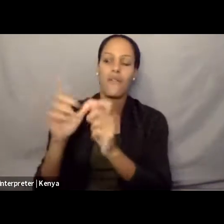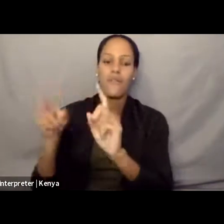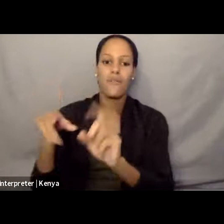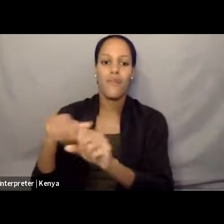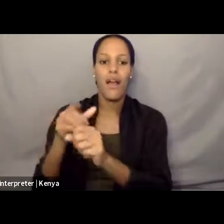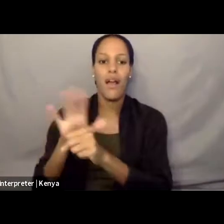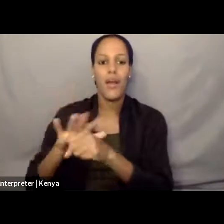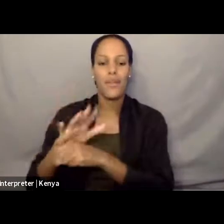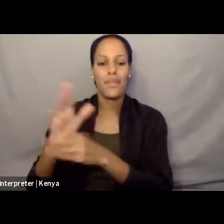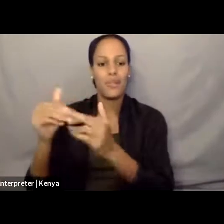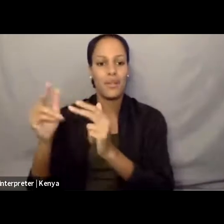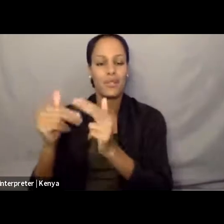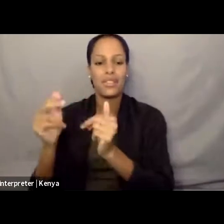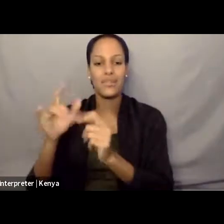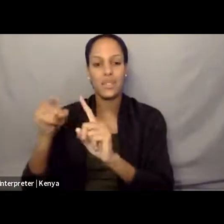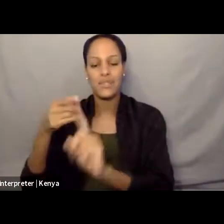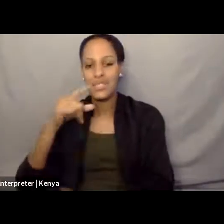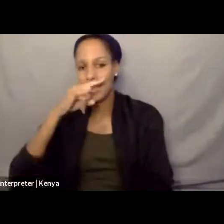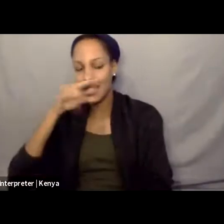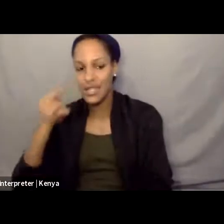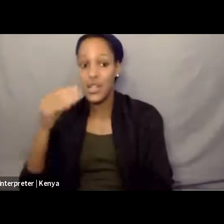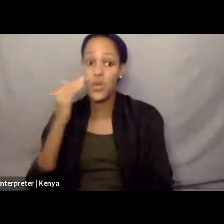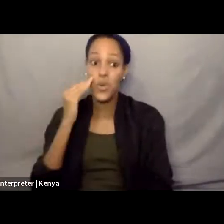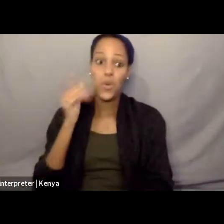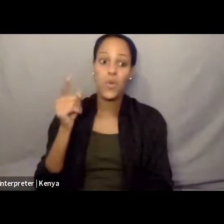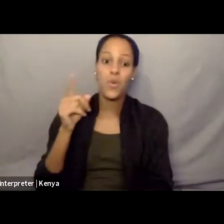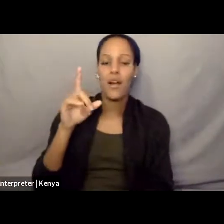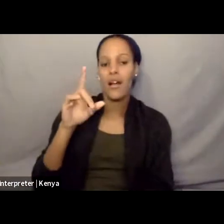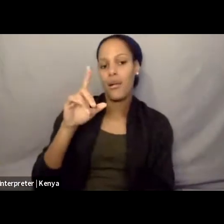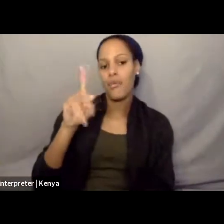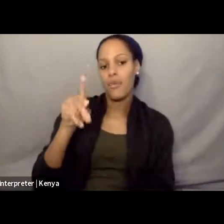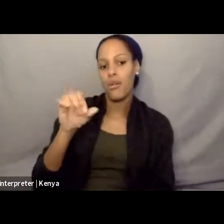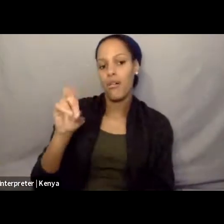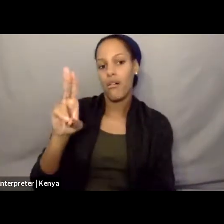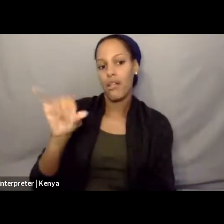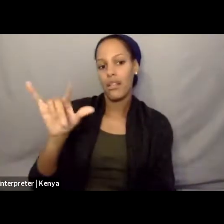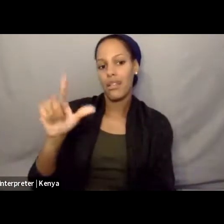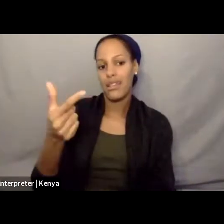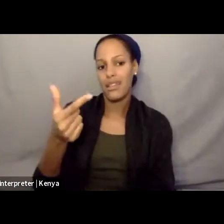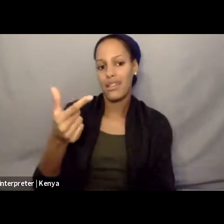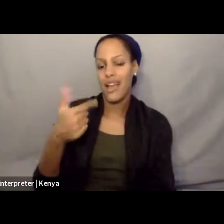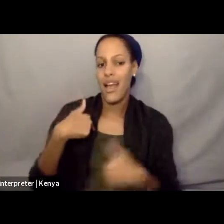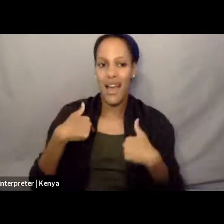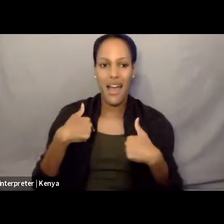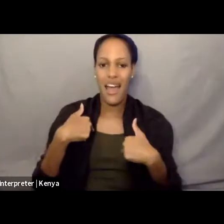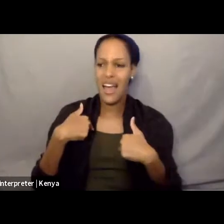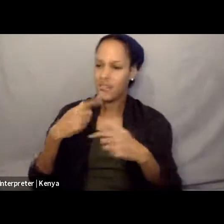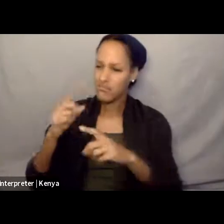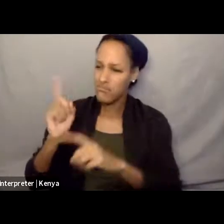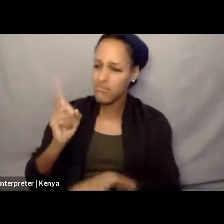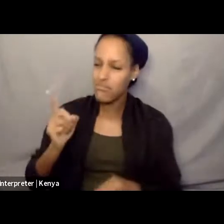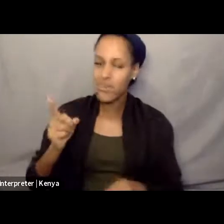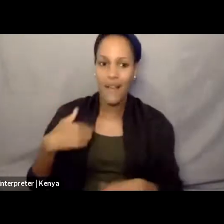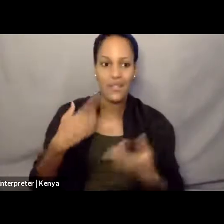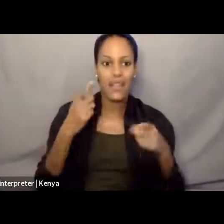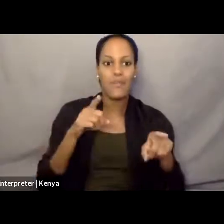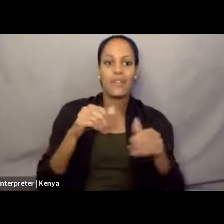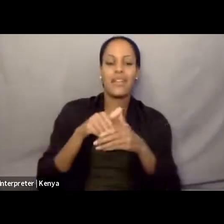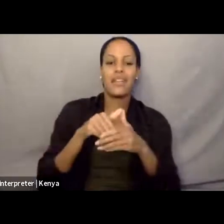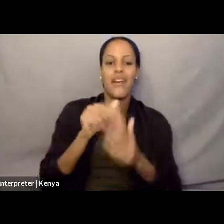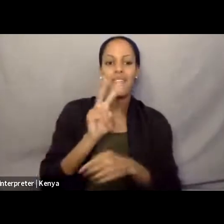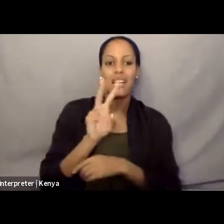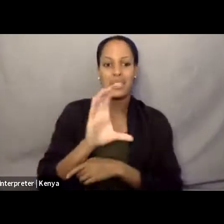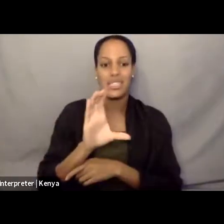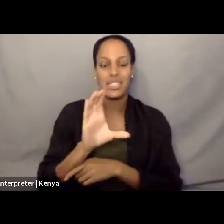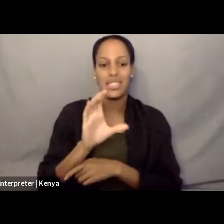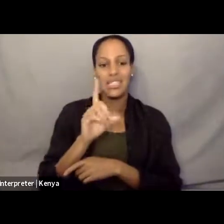knew Linus Pauling. And I grilled him about that. I happened to be in the middle of a vitamin C detox, or